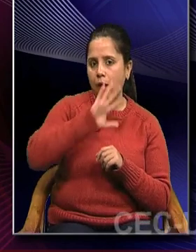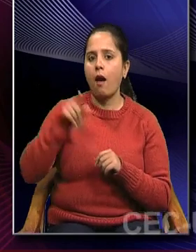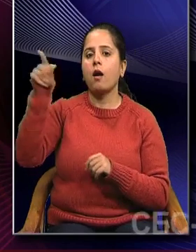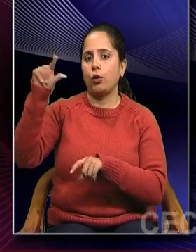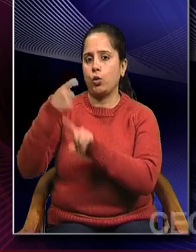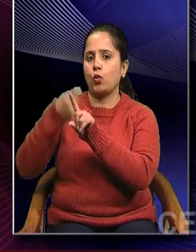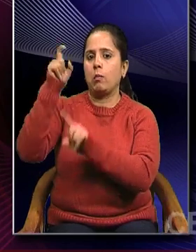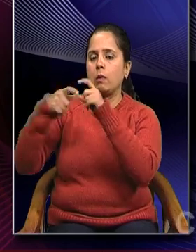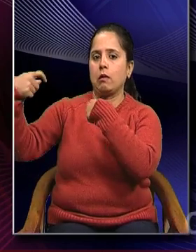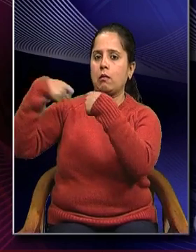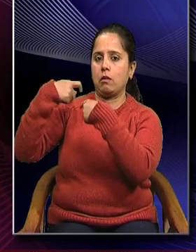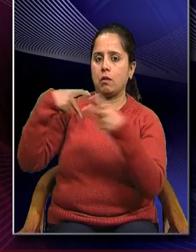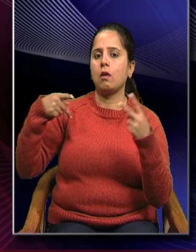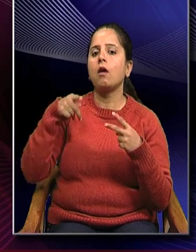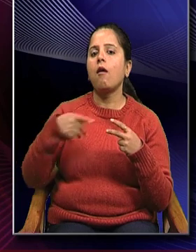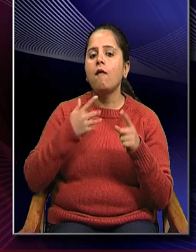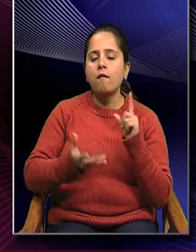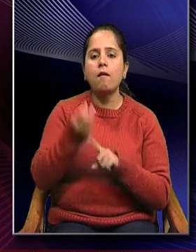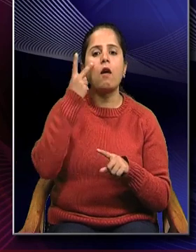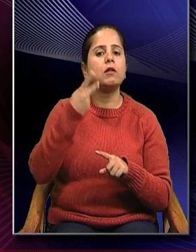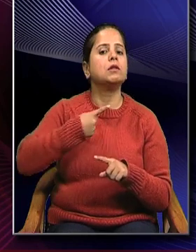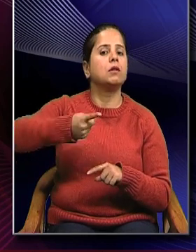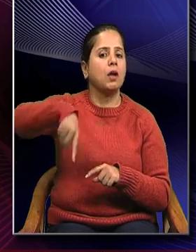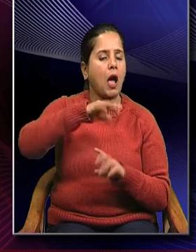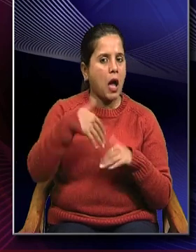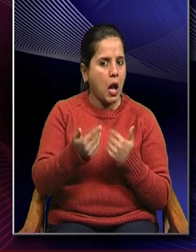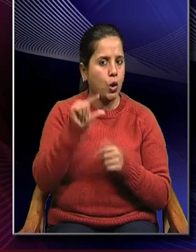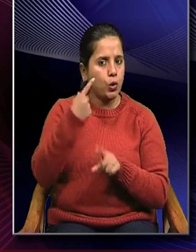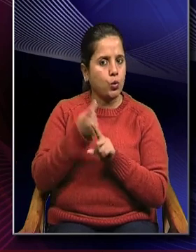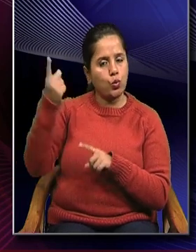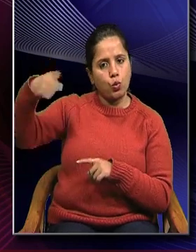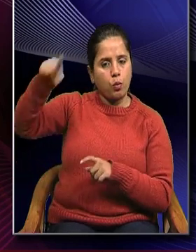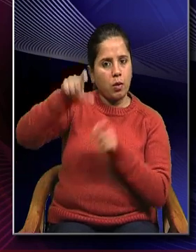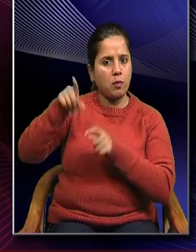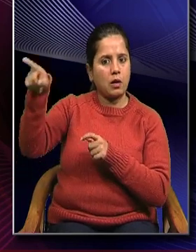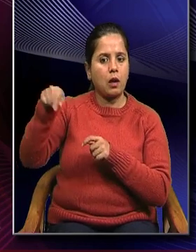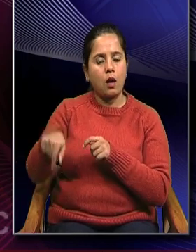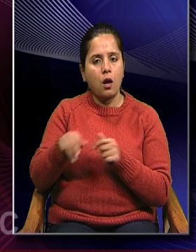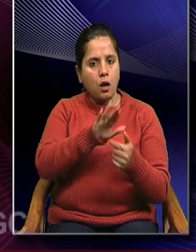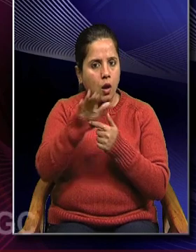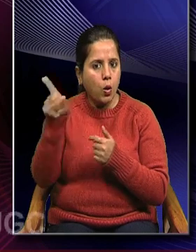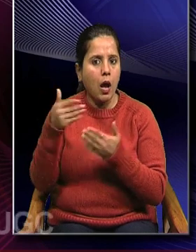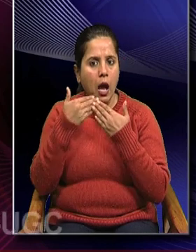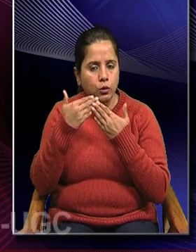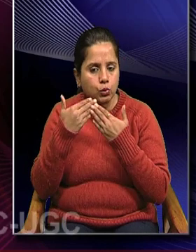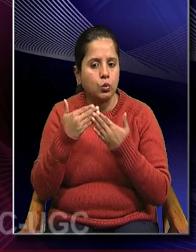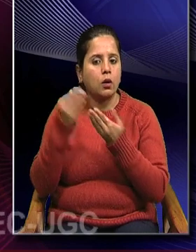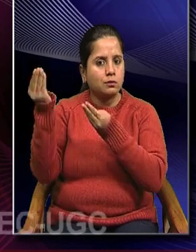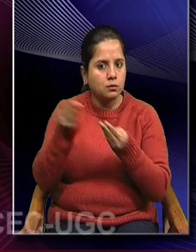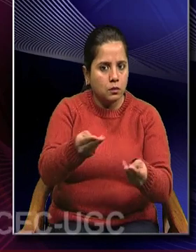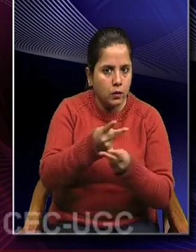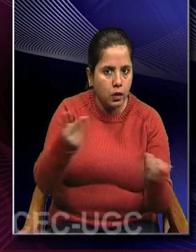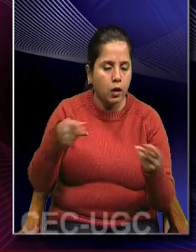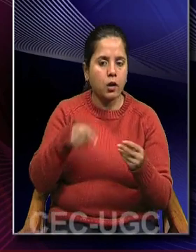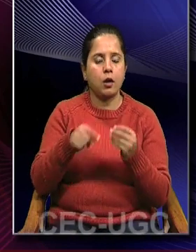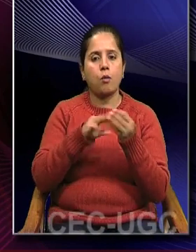British. This is what we find, and how British, they tried to introduce their education system,